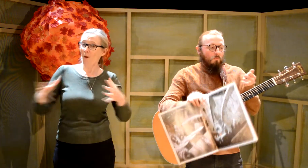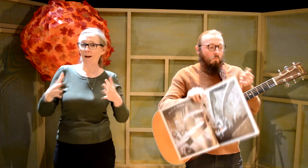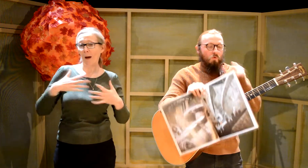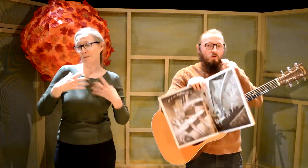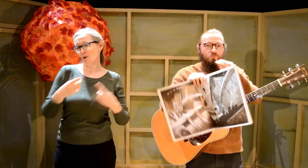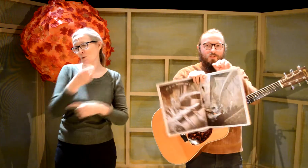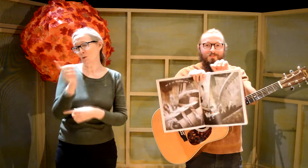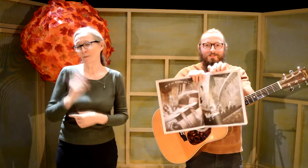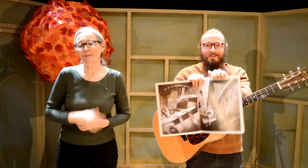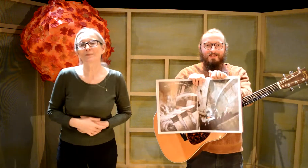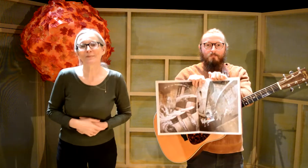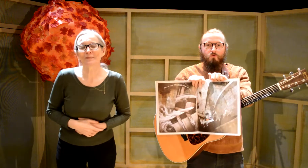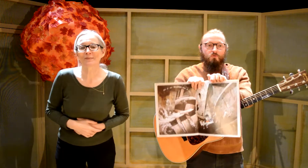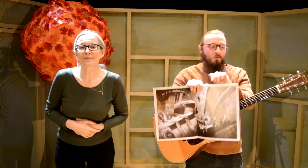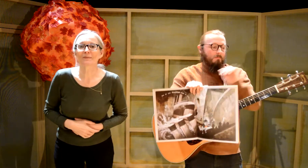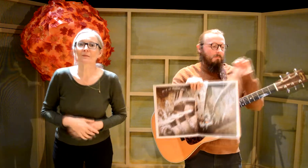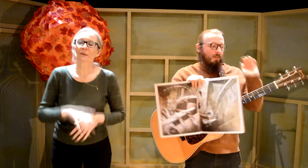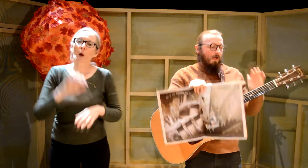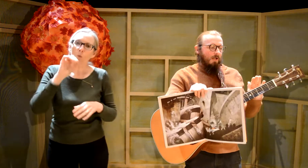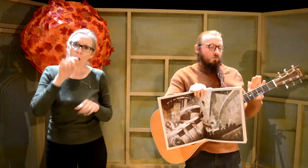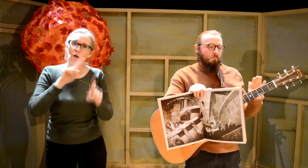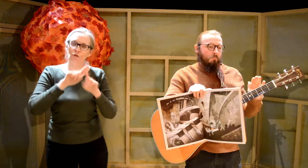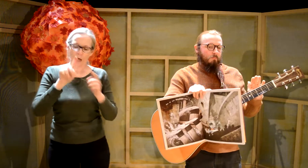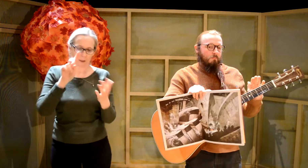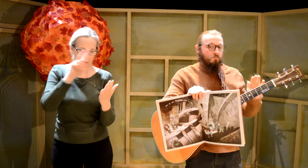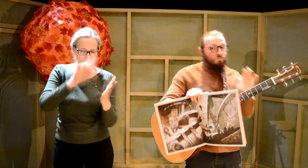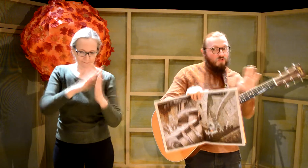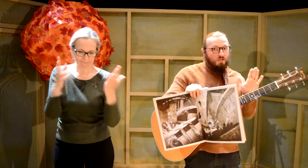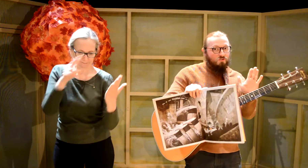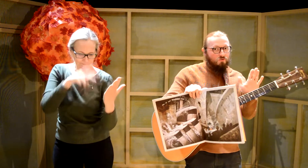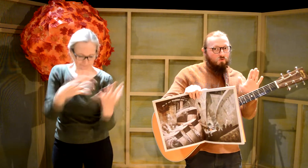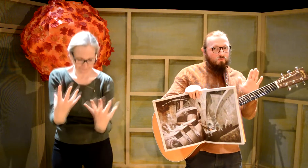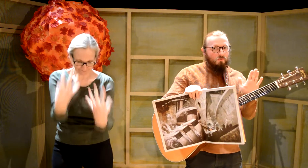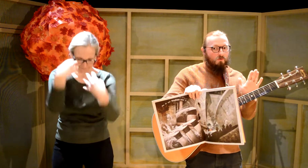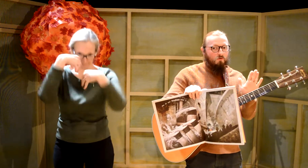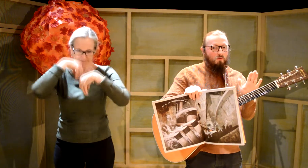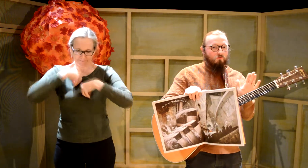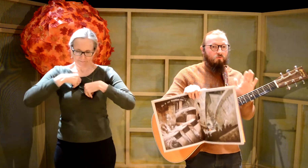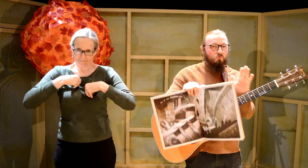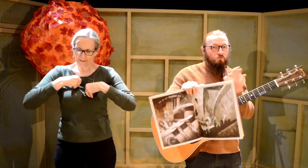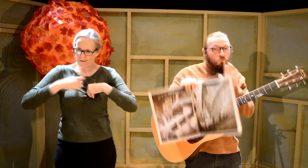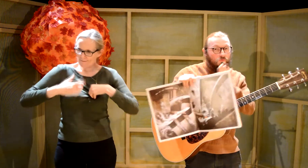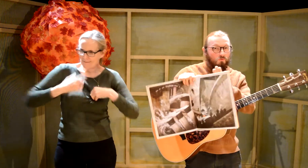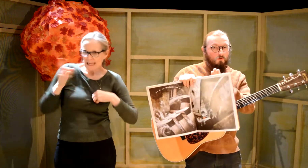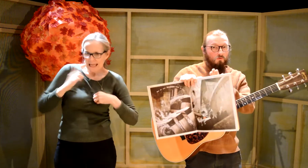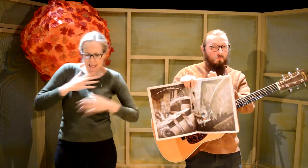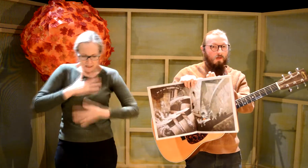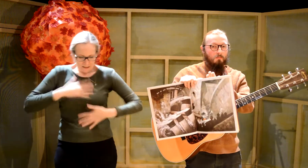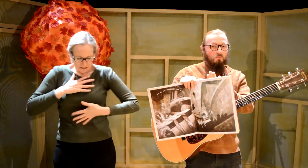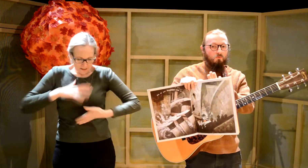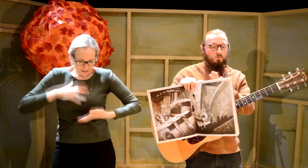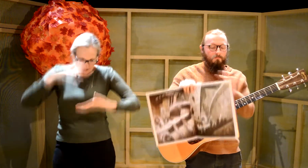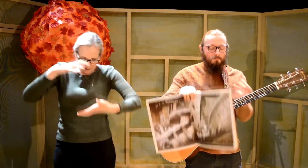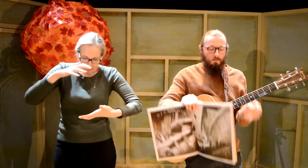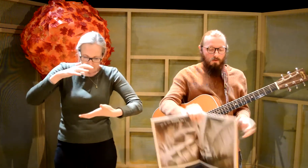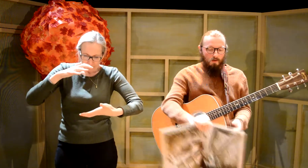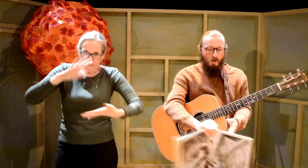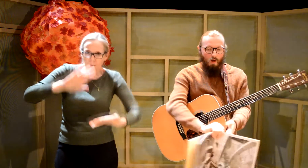So we're going to try and take that mood and change the order of our notes to suit that